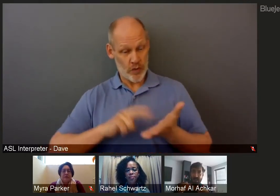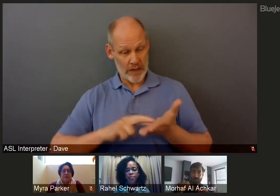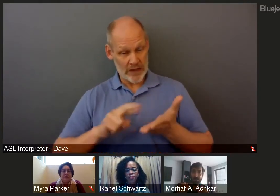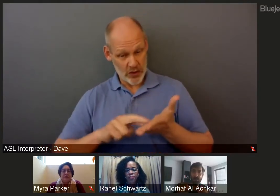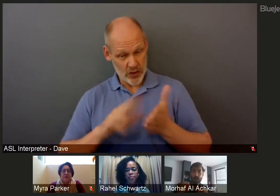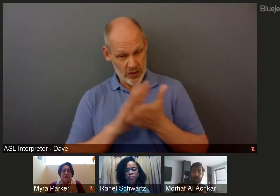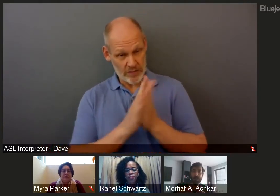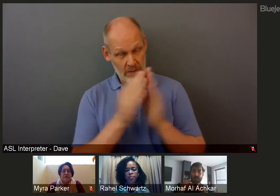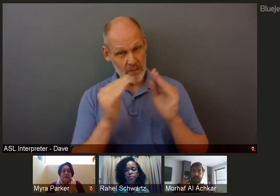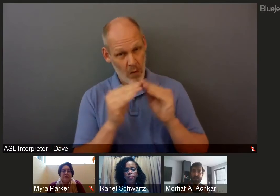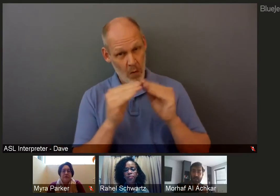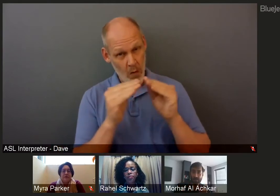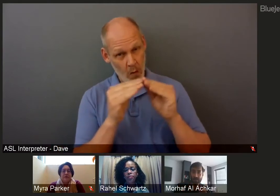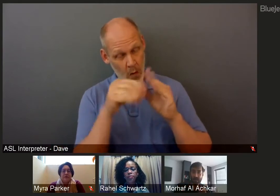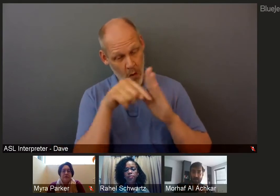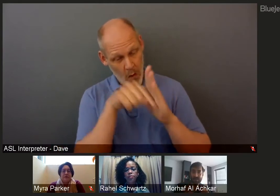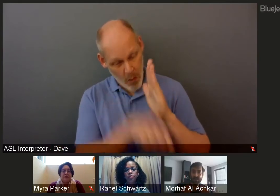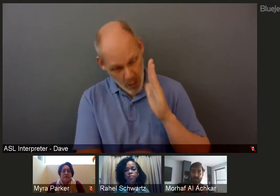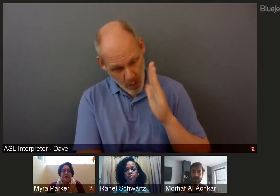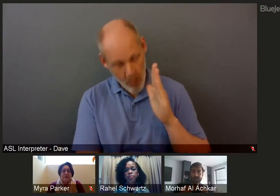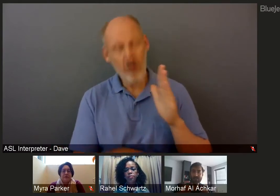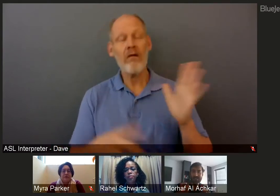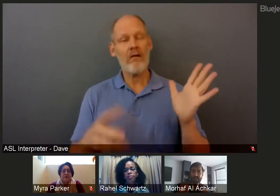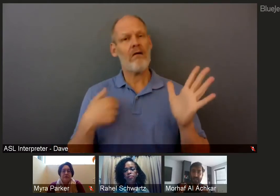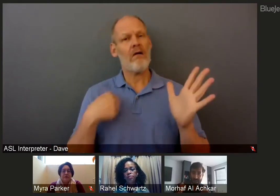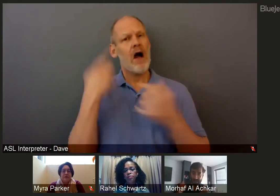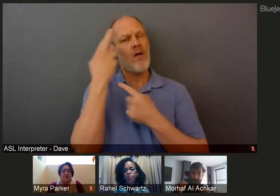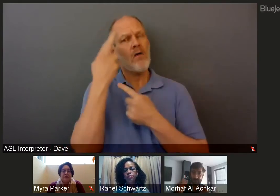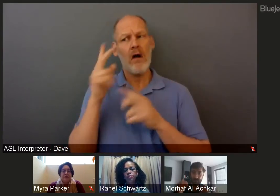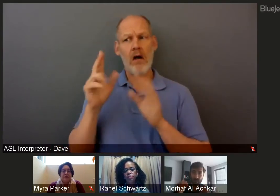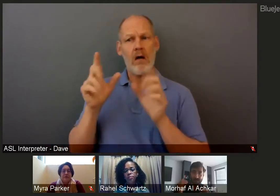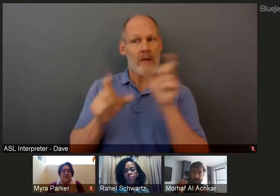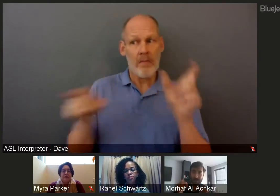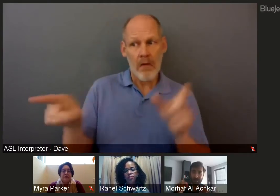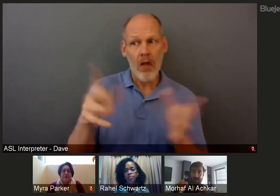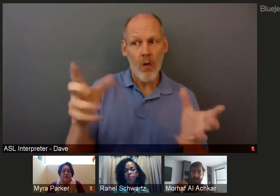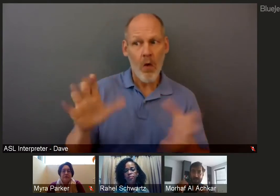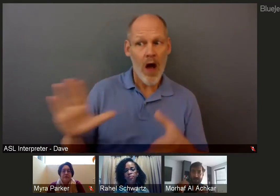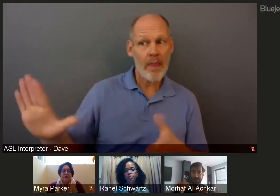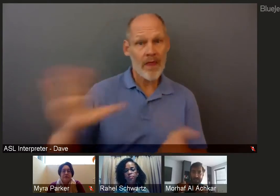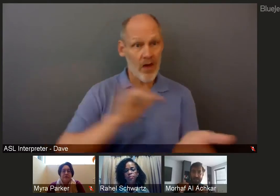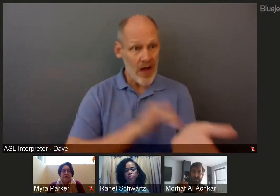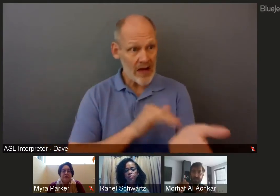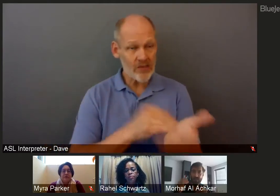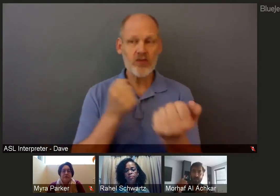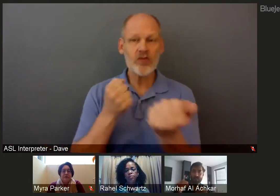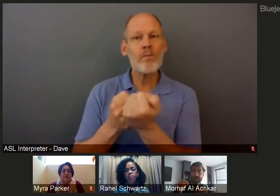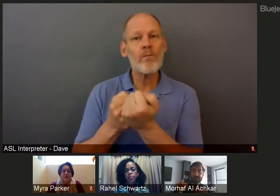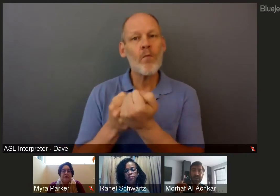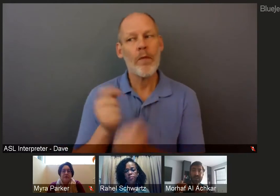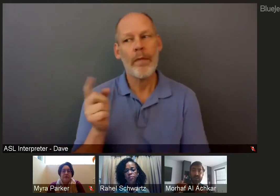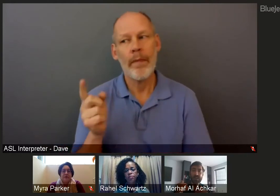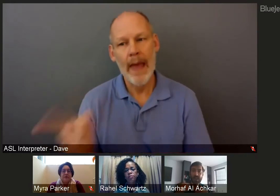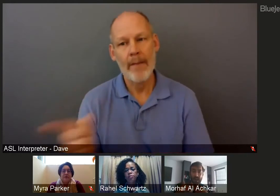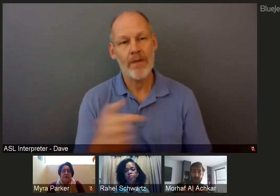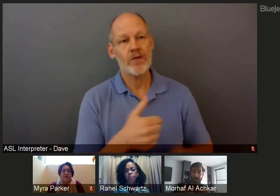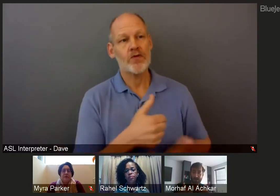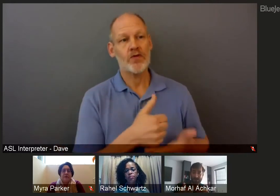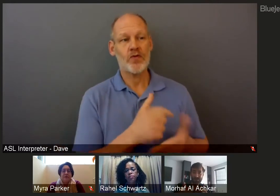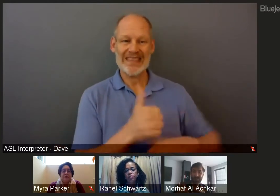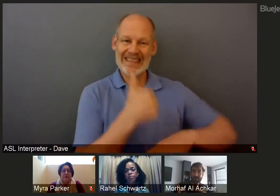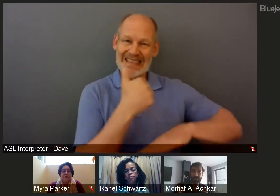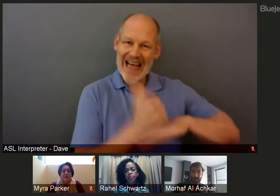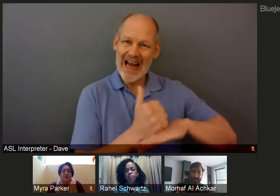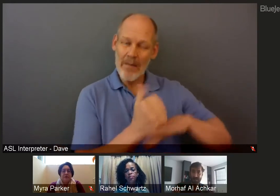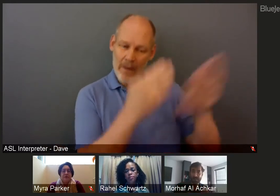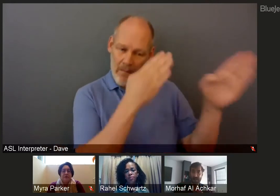disease, people want their healthcare providers to understand that and to support them to set their goals for care. I want